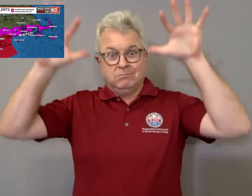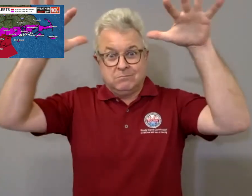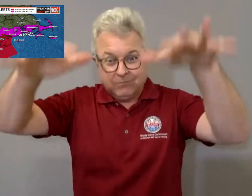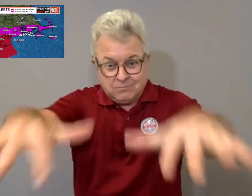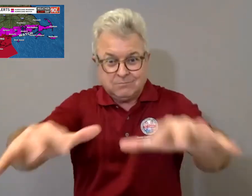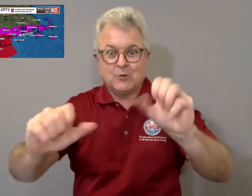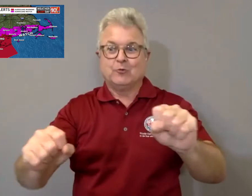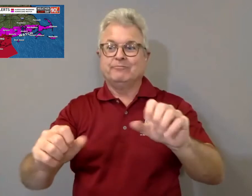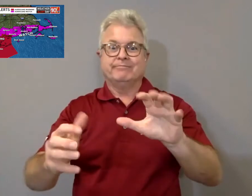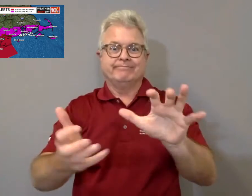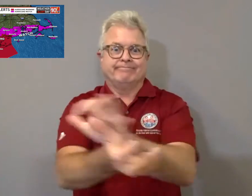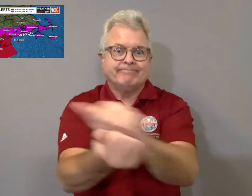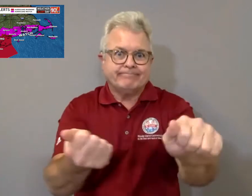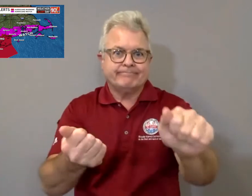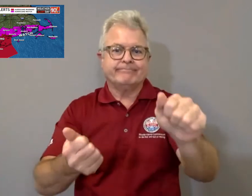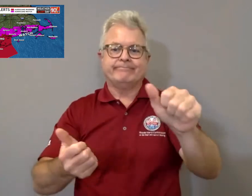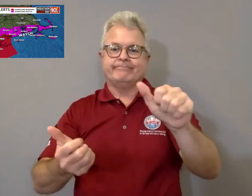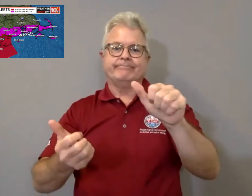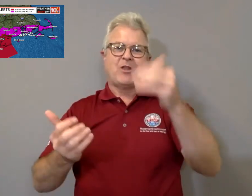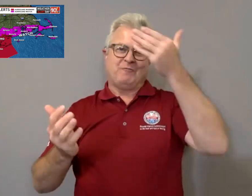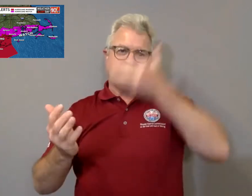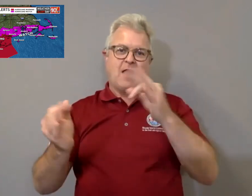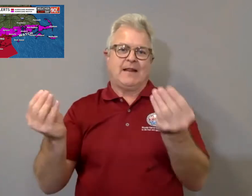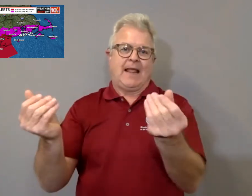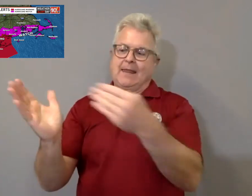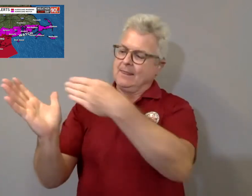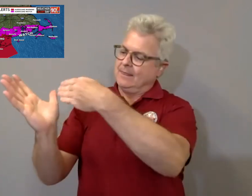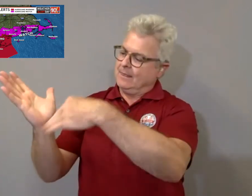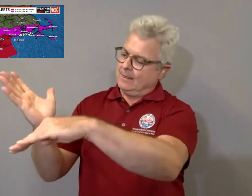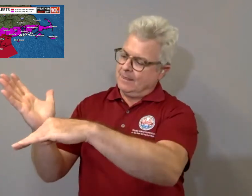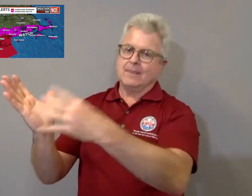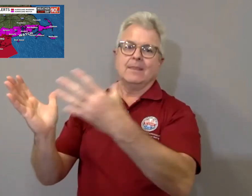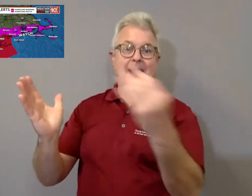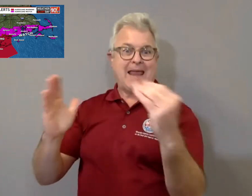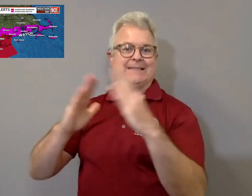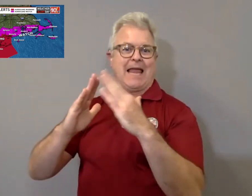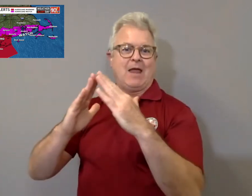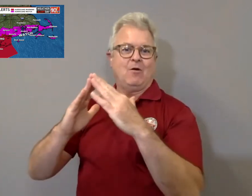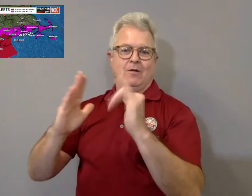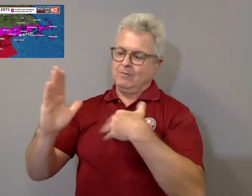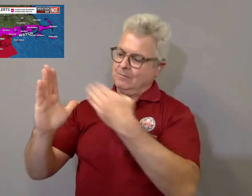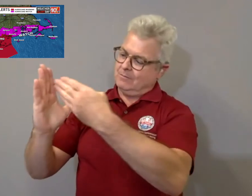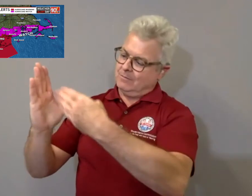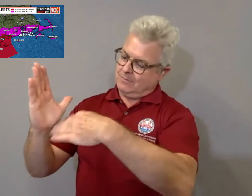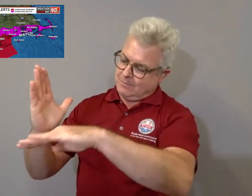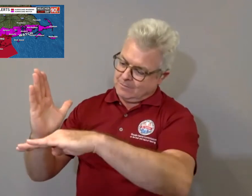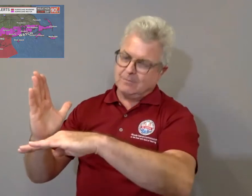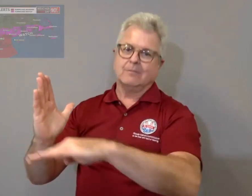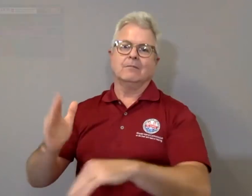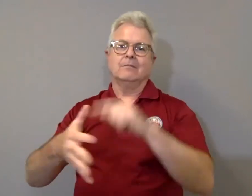some landfill areas where the surf will come over and potentially cause some damage